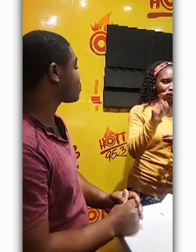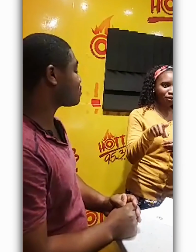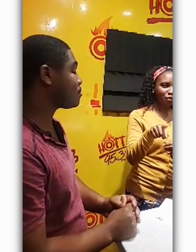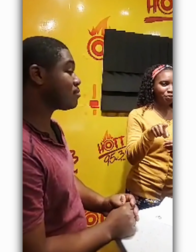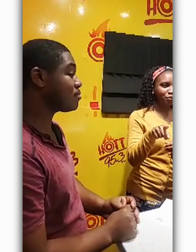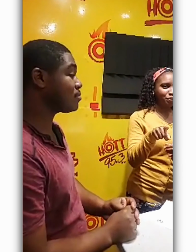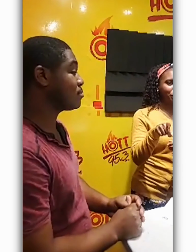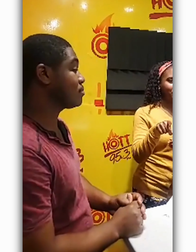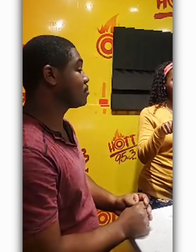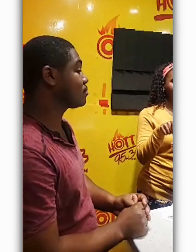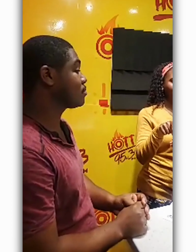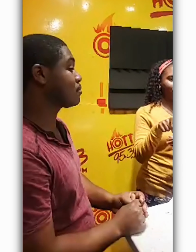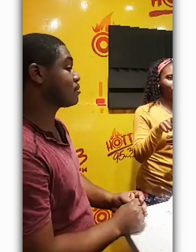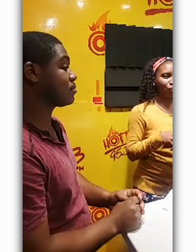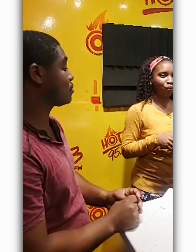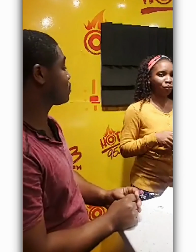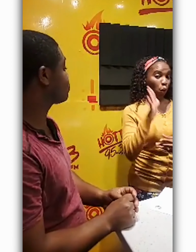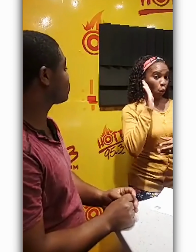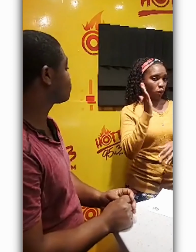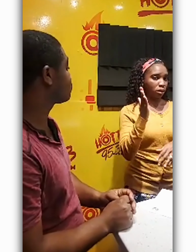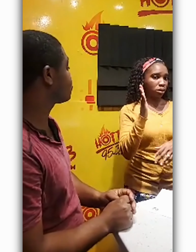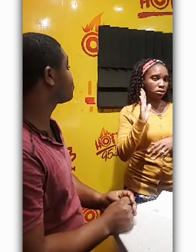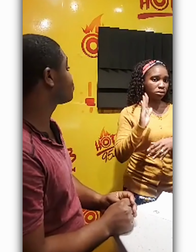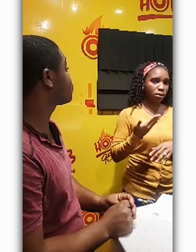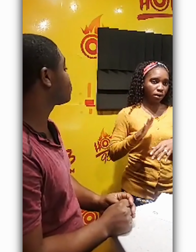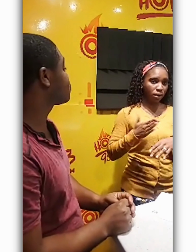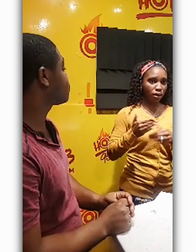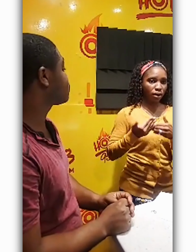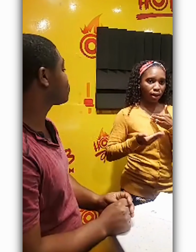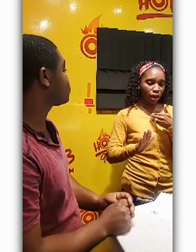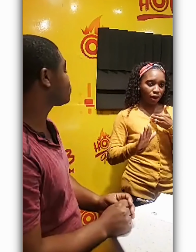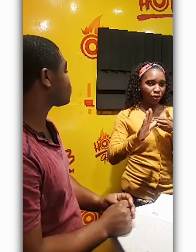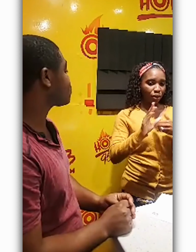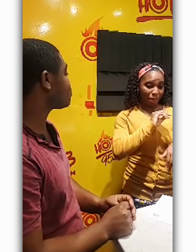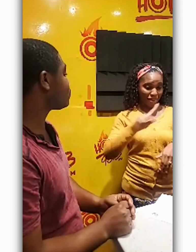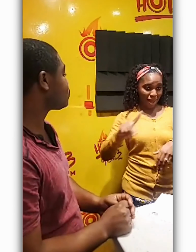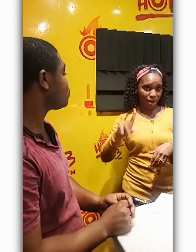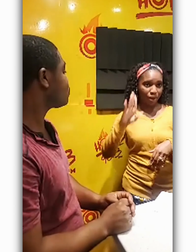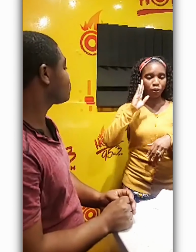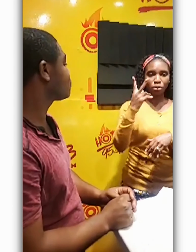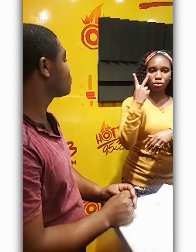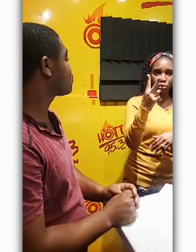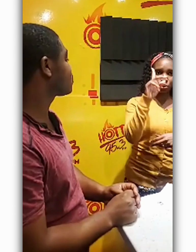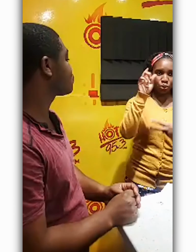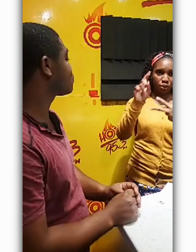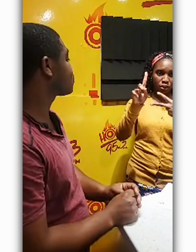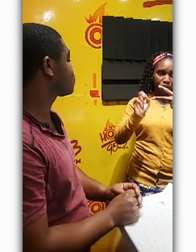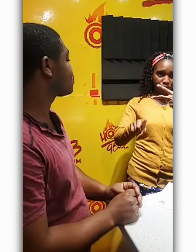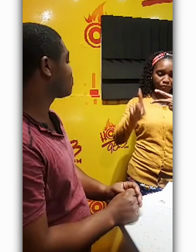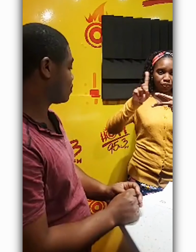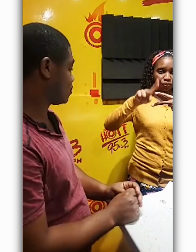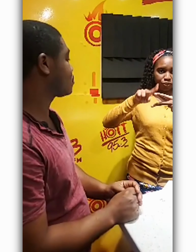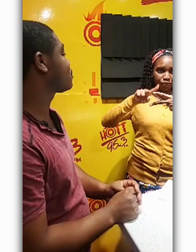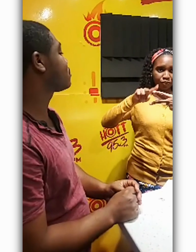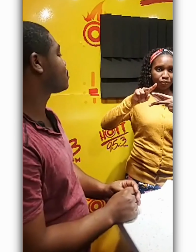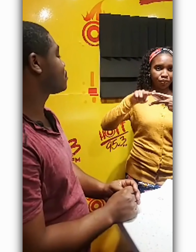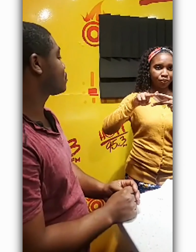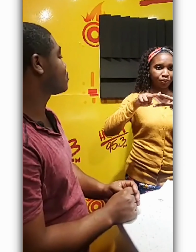a song and maybe come back. I want him to answer these two questions. How important is